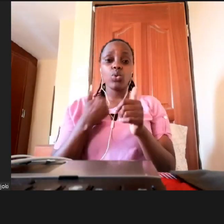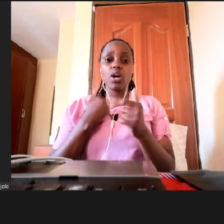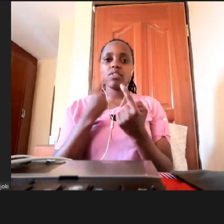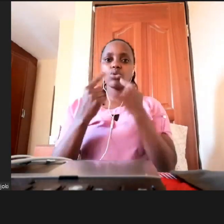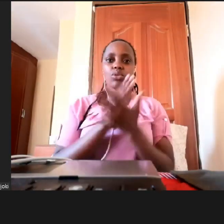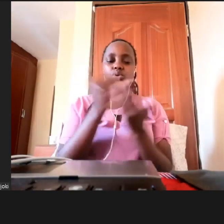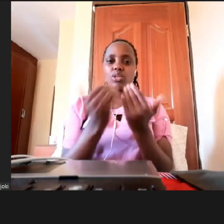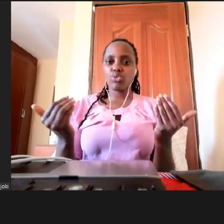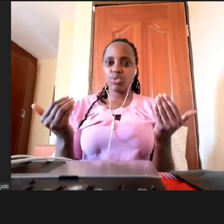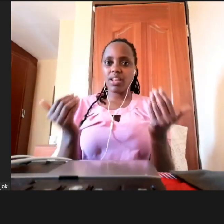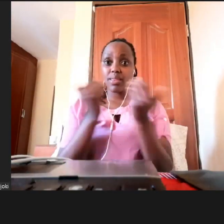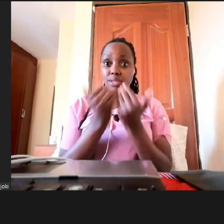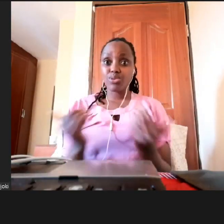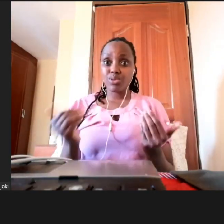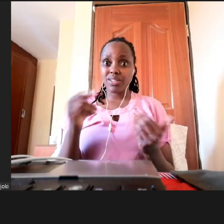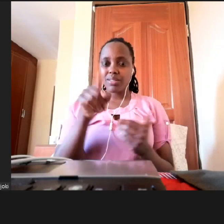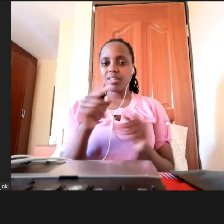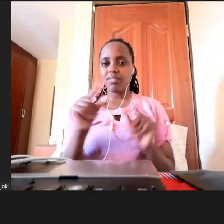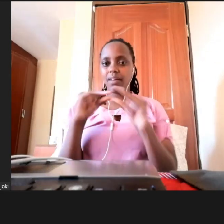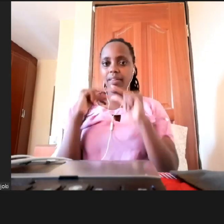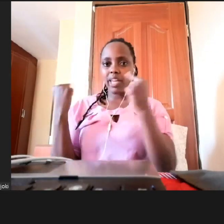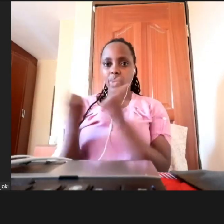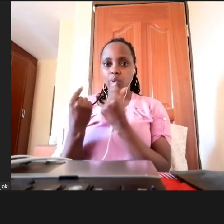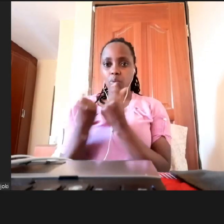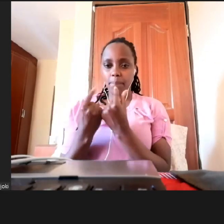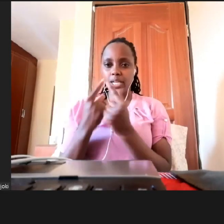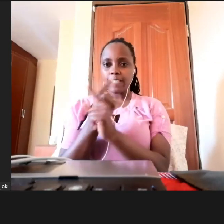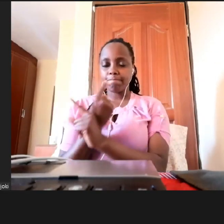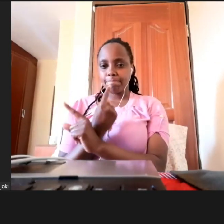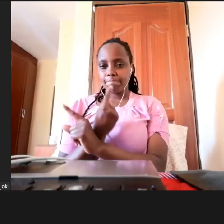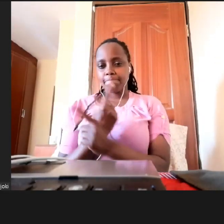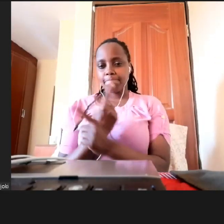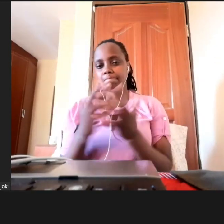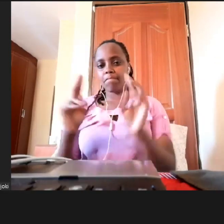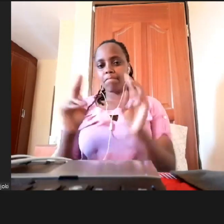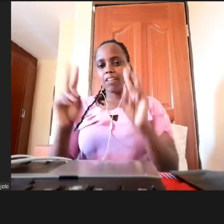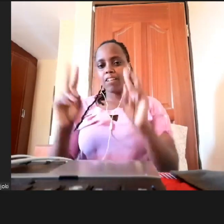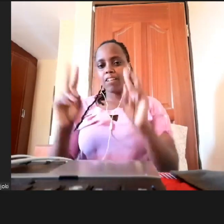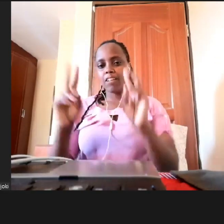by children. And the children were placed in groups according to the thematic